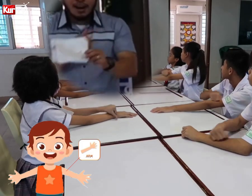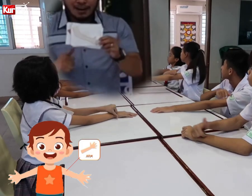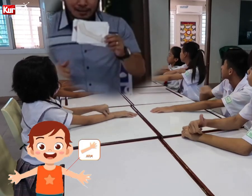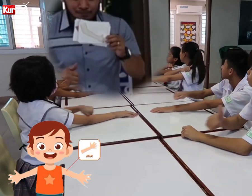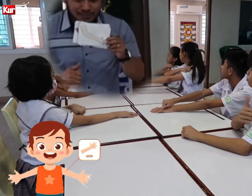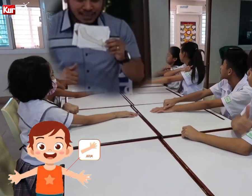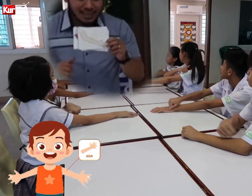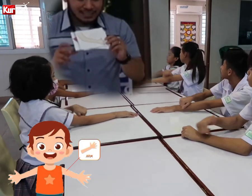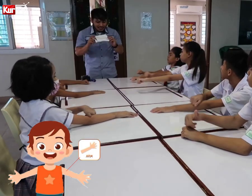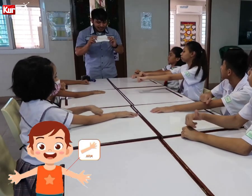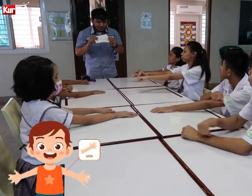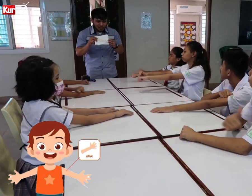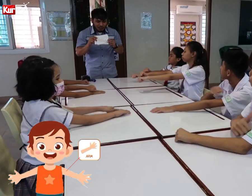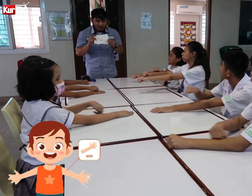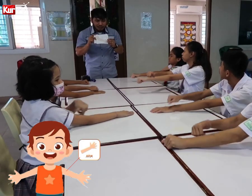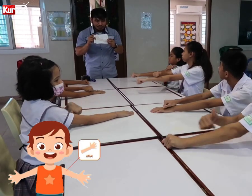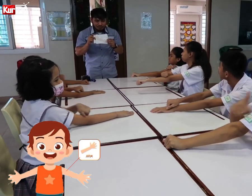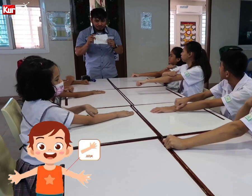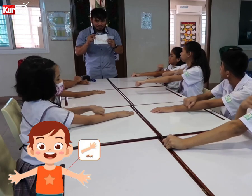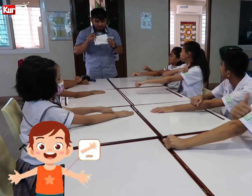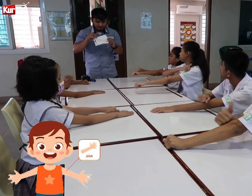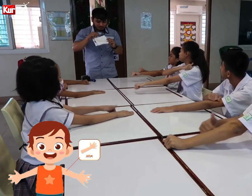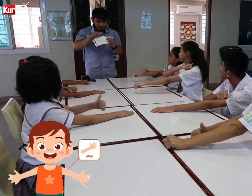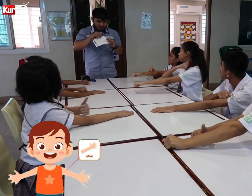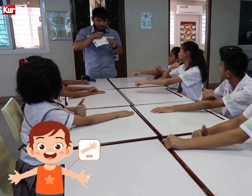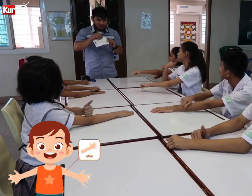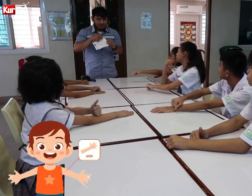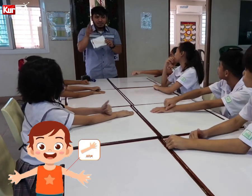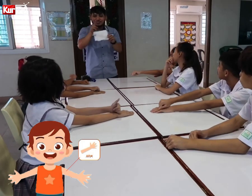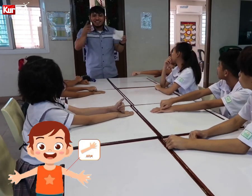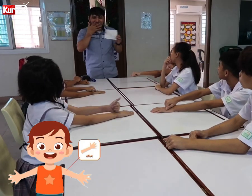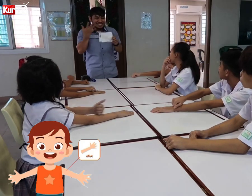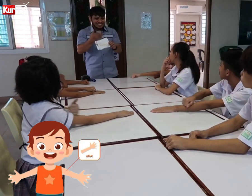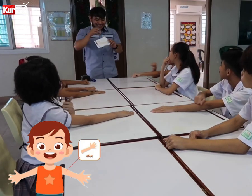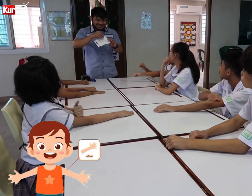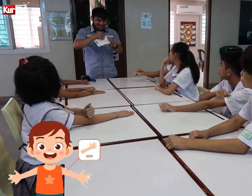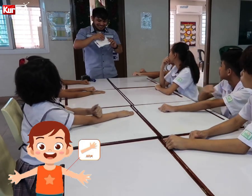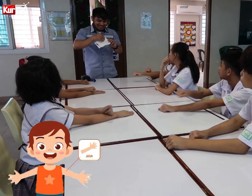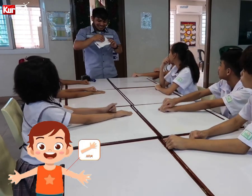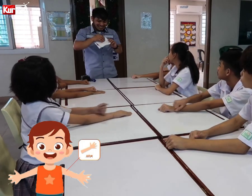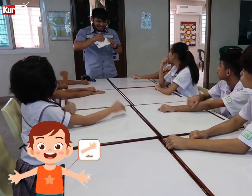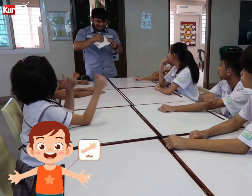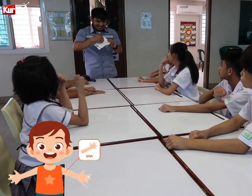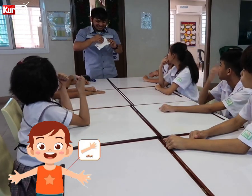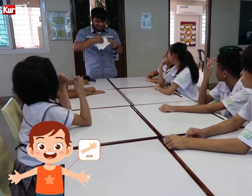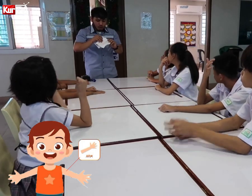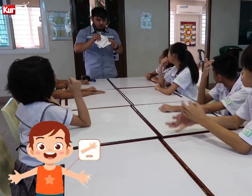Arm. Yes, next is arm. Very good. Yes. Good.